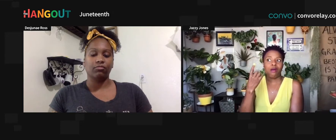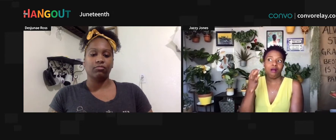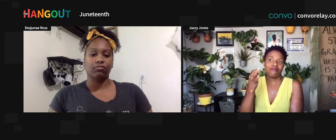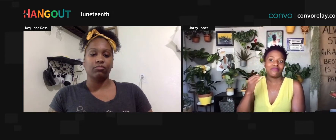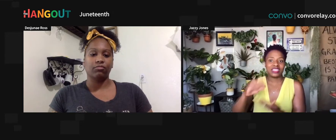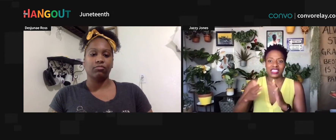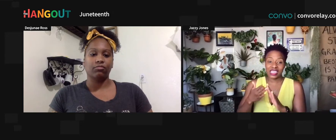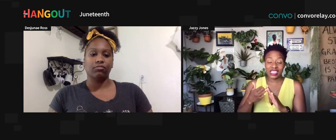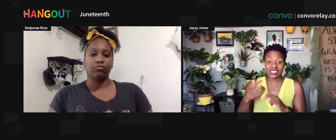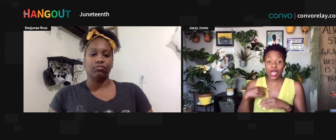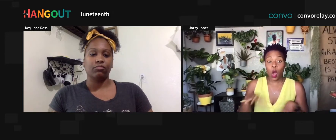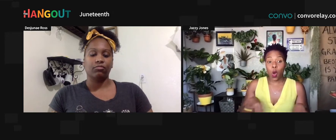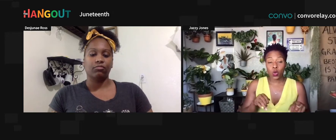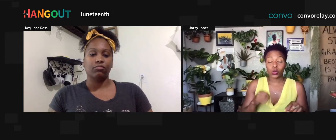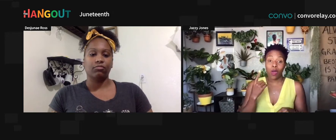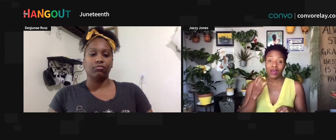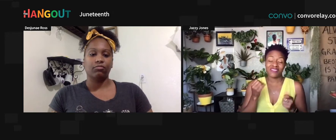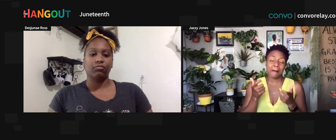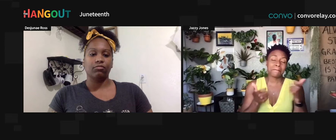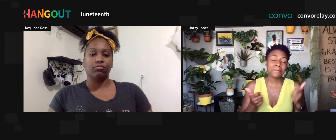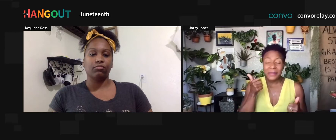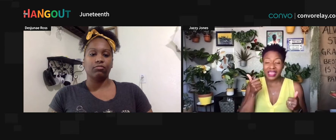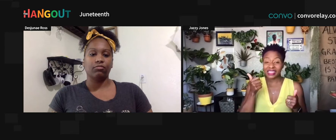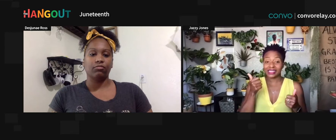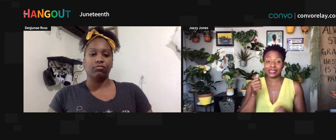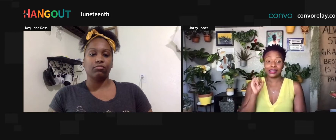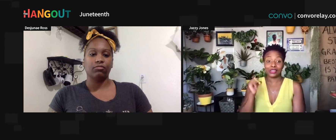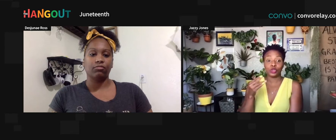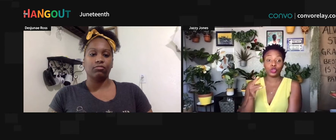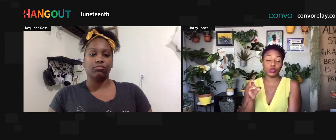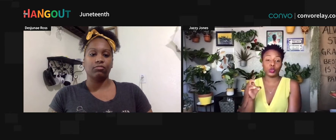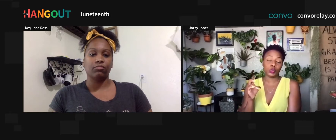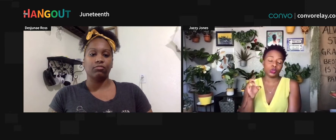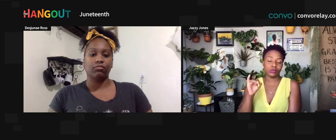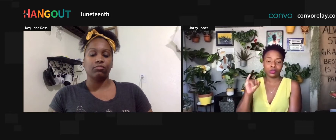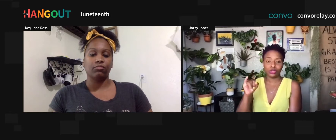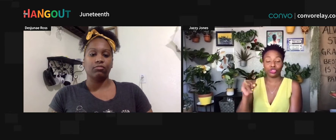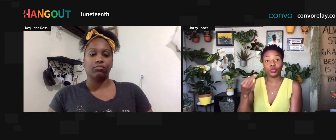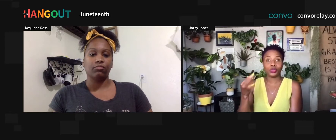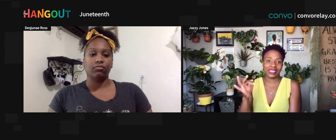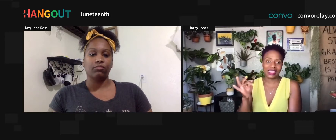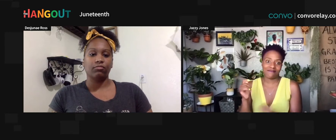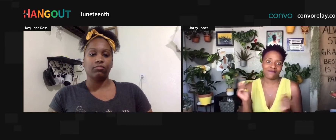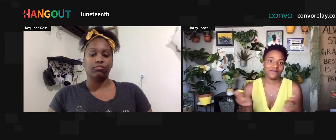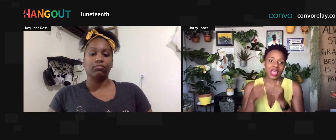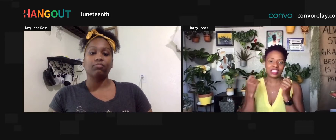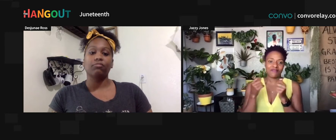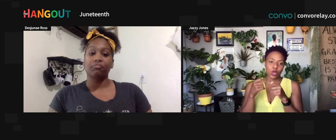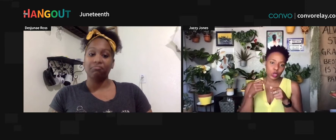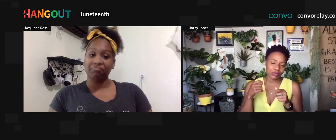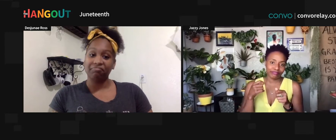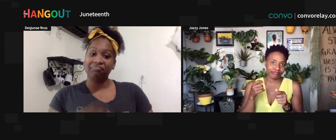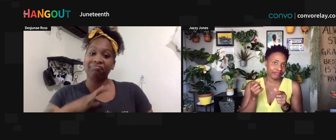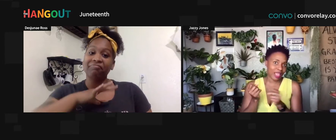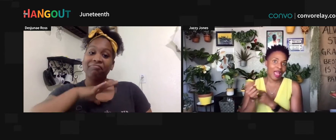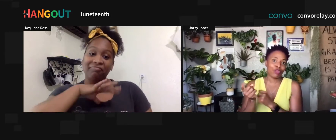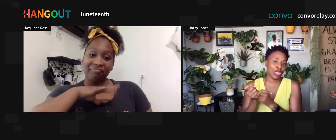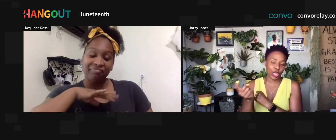Buffalo, New York. And in Buffalo, it's one of the towns who's hosted one of the largest